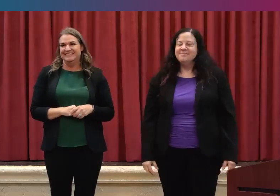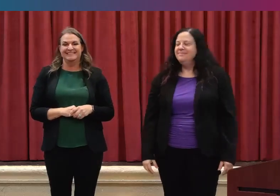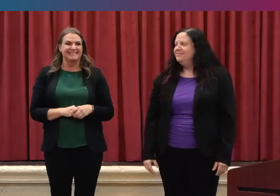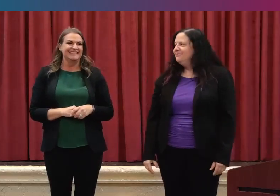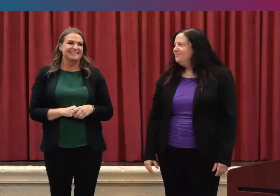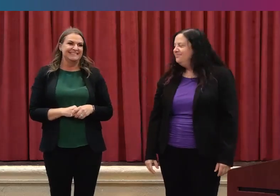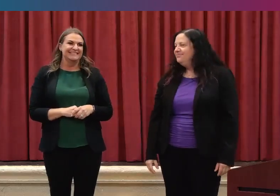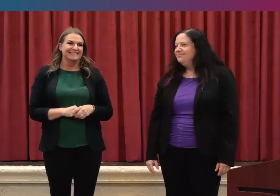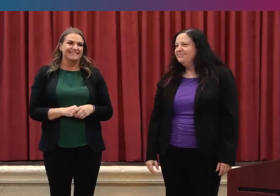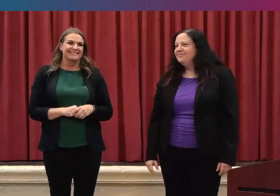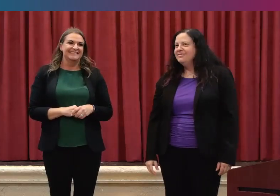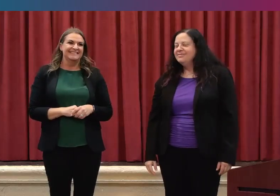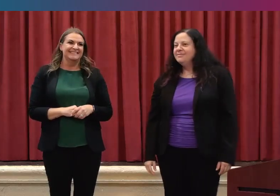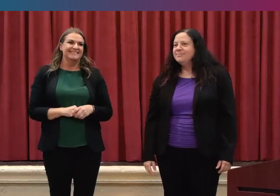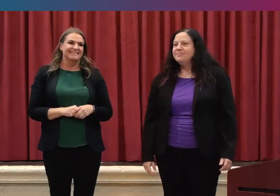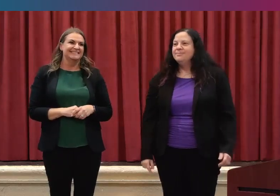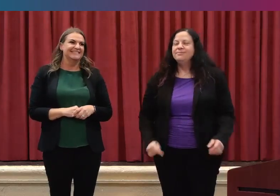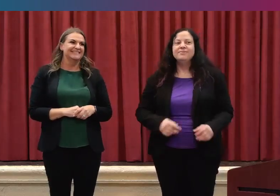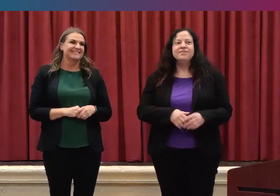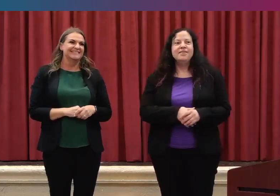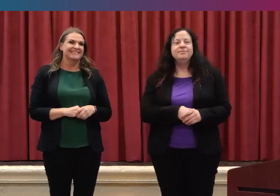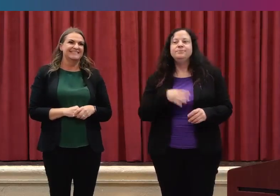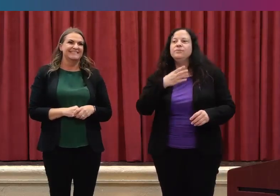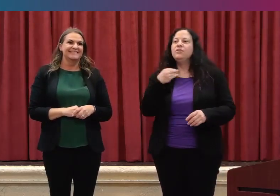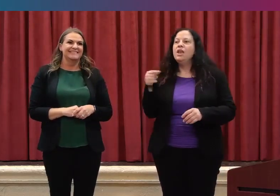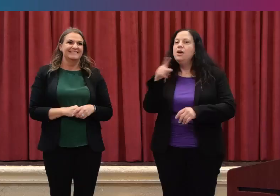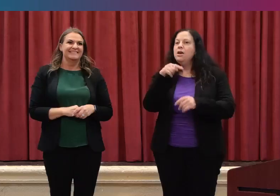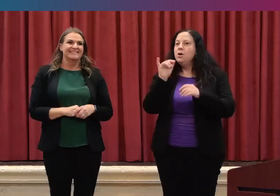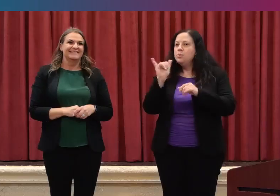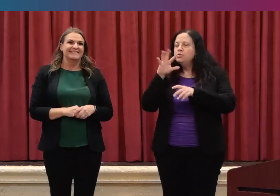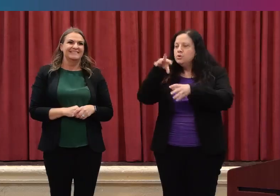saying, yes, there's about 2 weeks you might need for that interpreter.